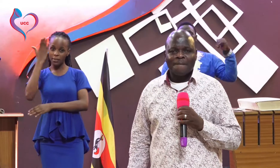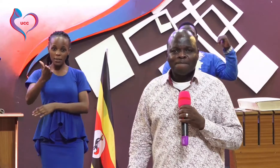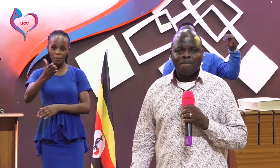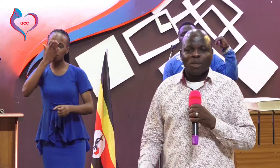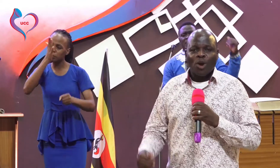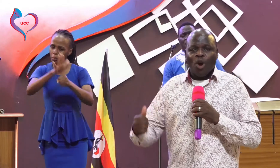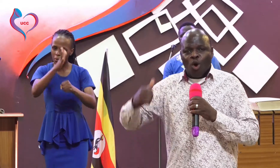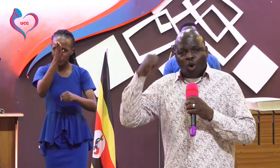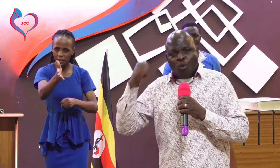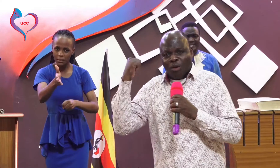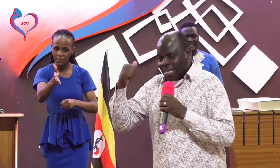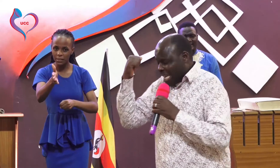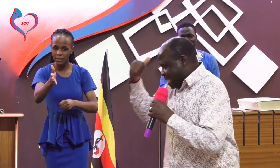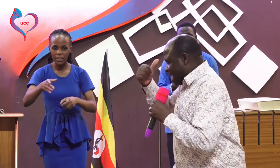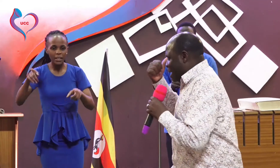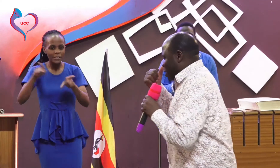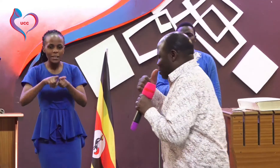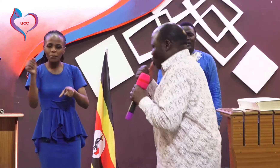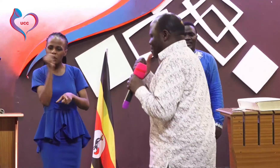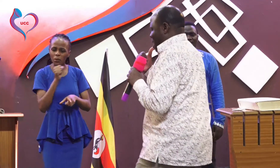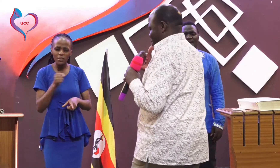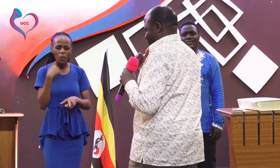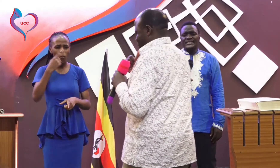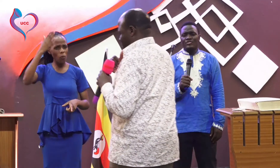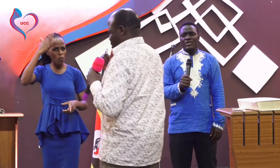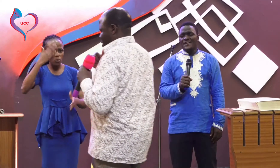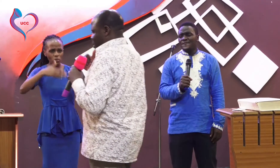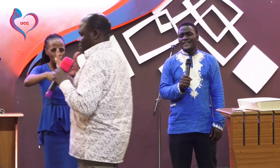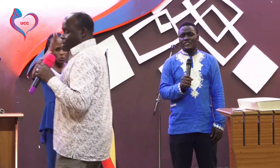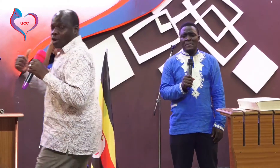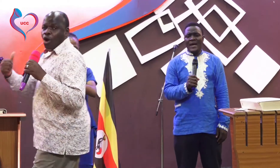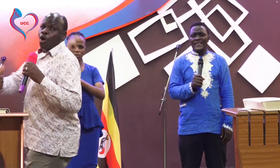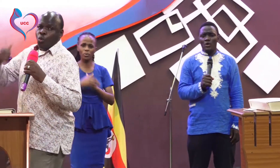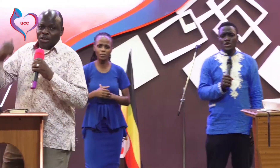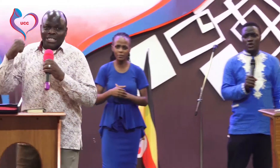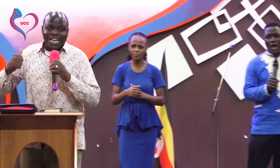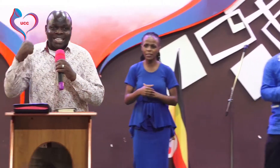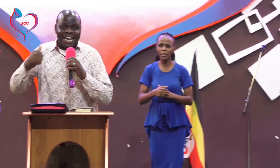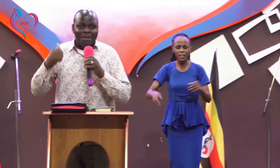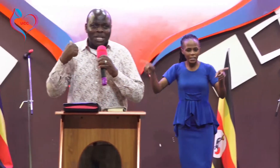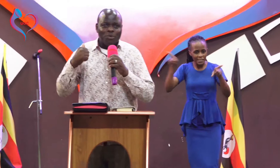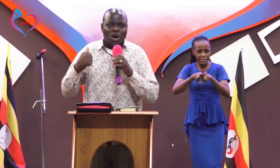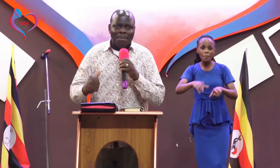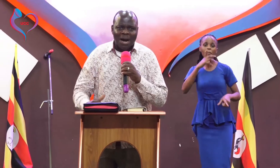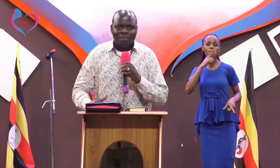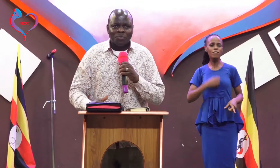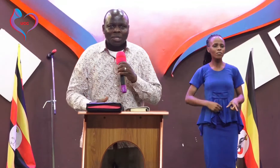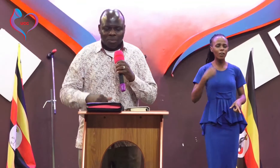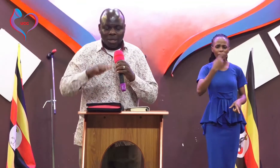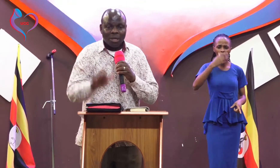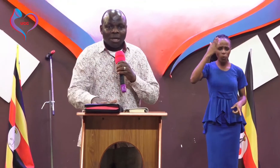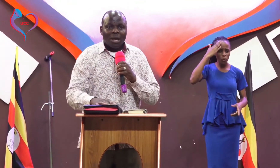Behind you there was a promise. There is a grandfather, grandmother who knew God. There